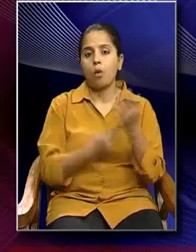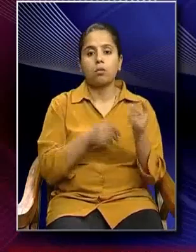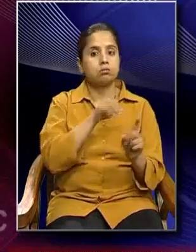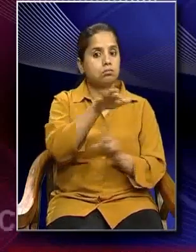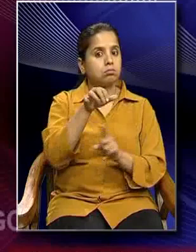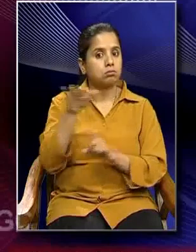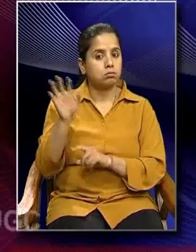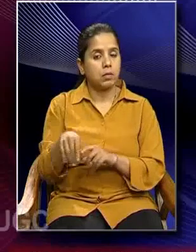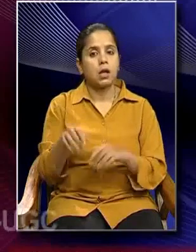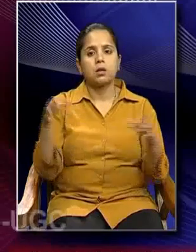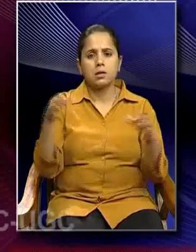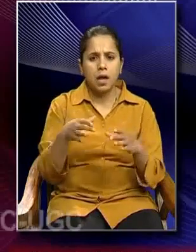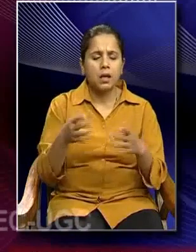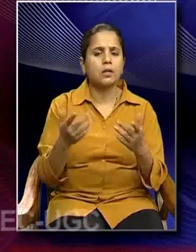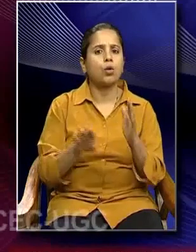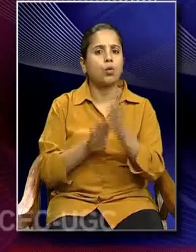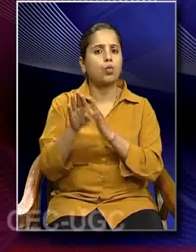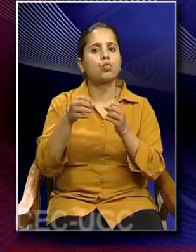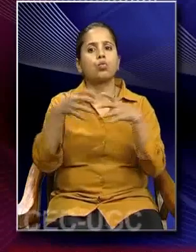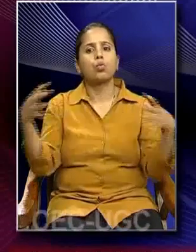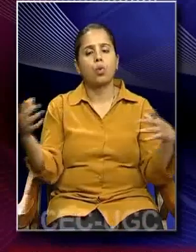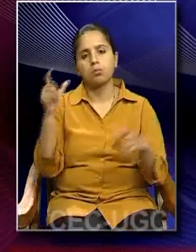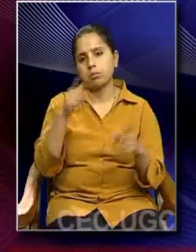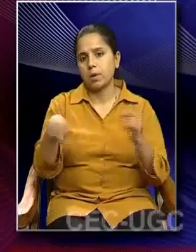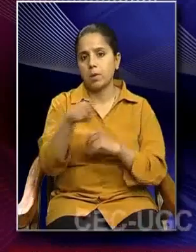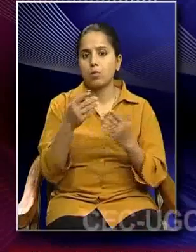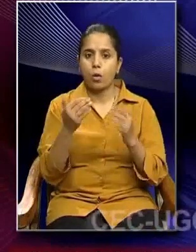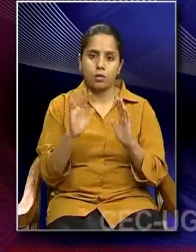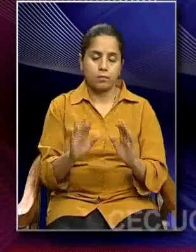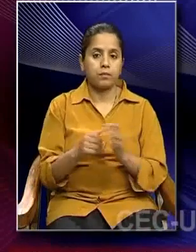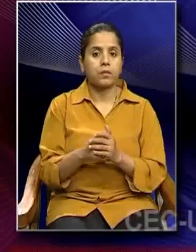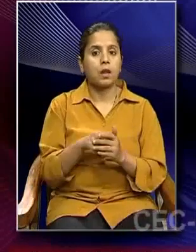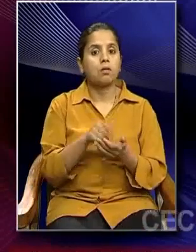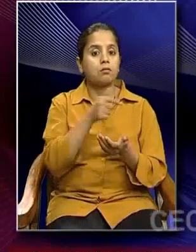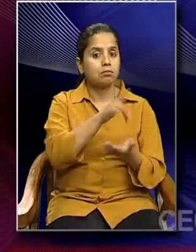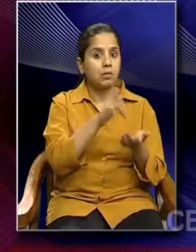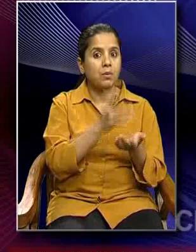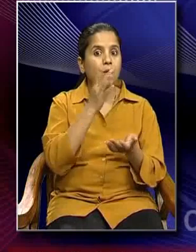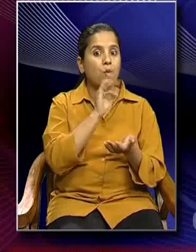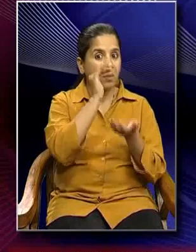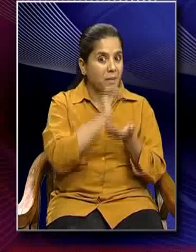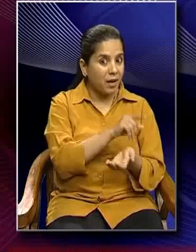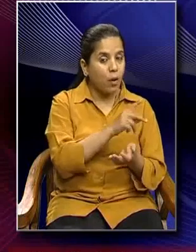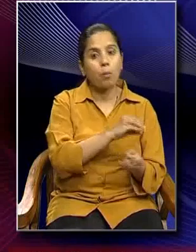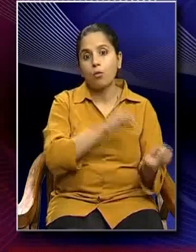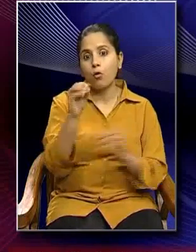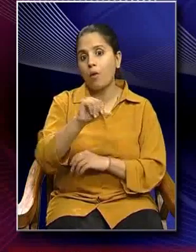the size and growth rates of population at the place of origin and at the place of